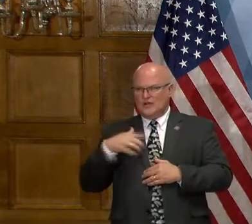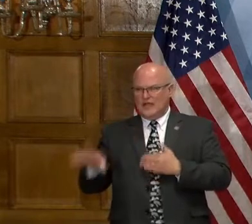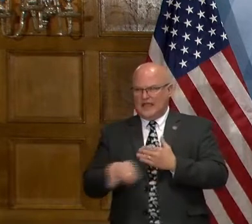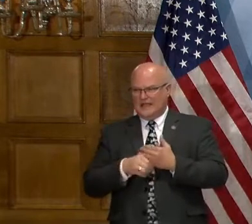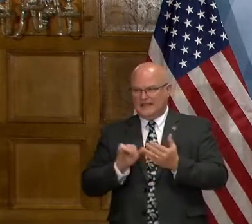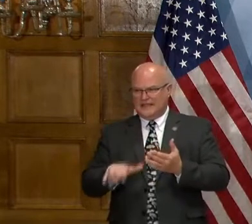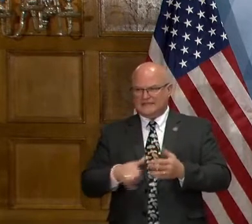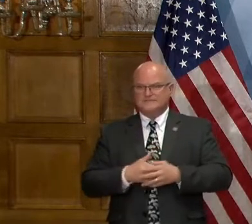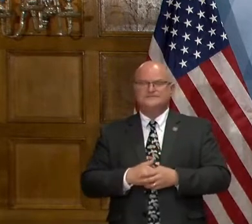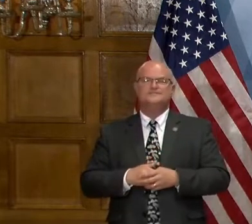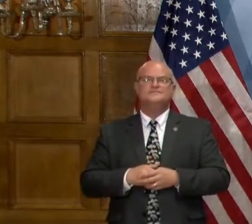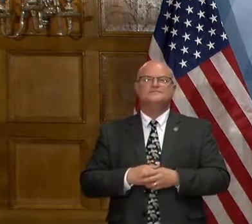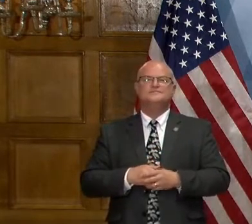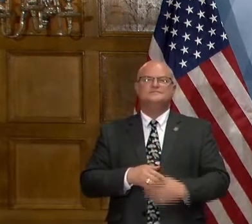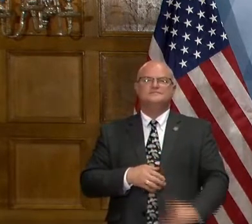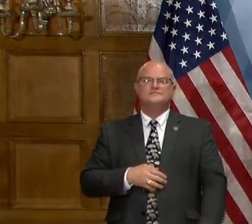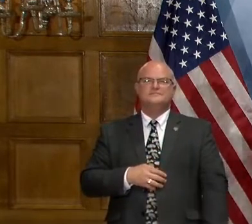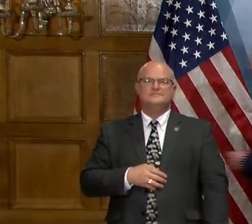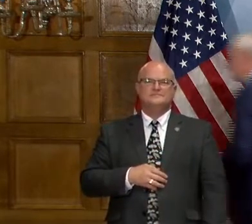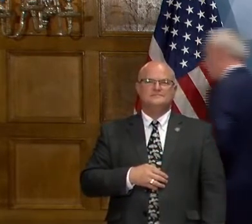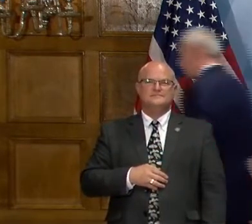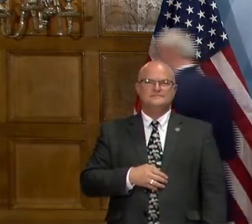there?